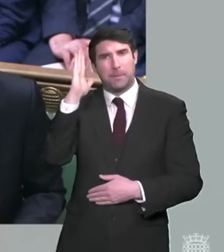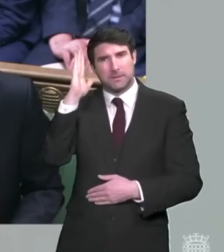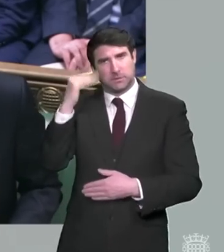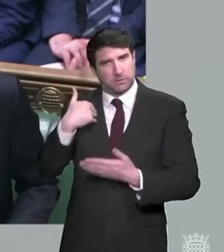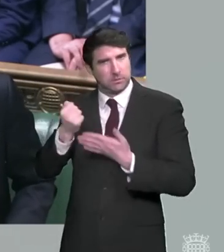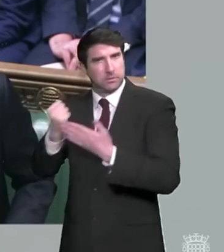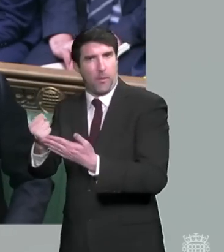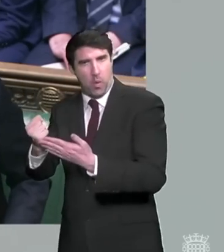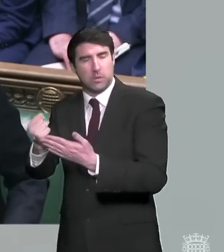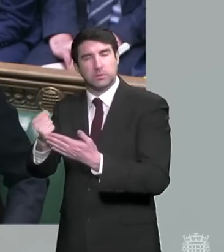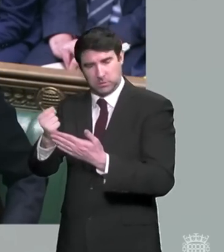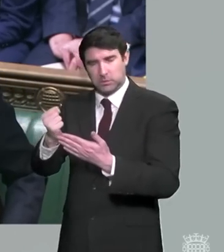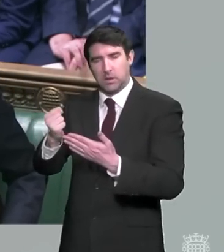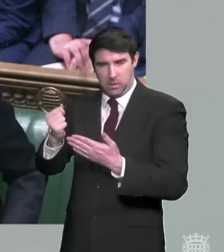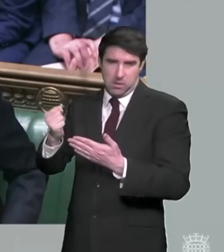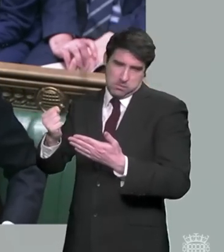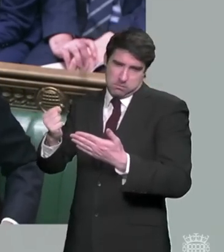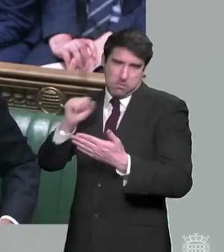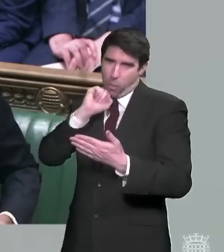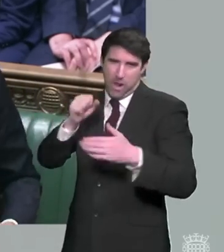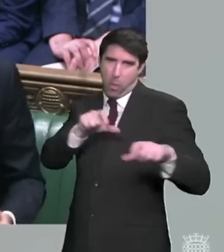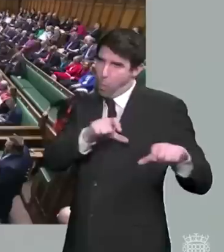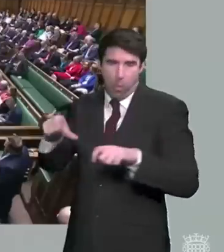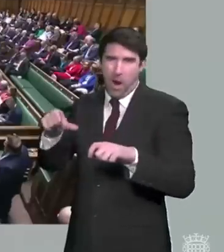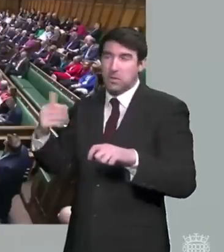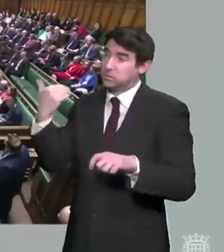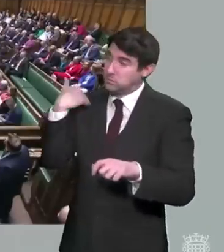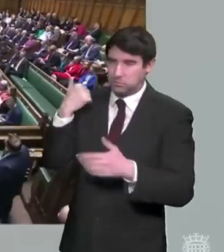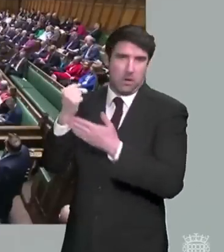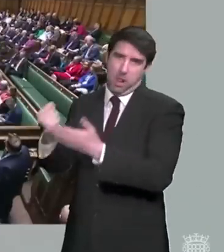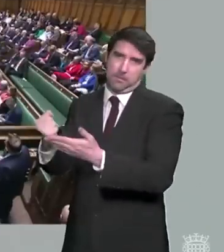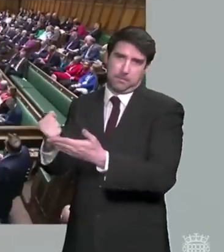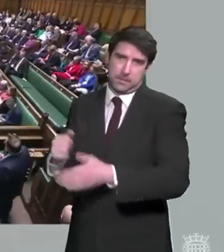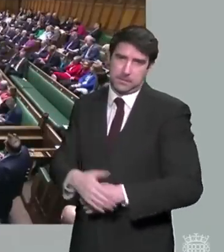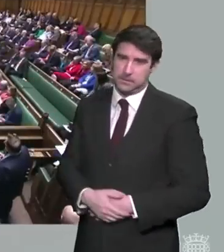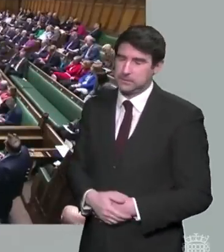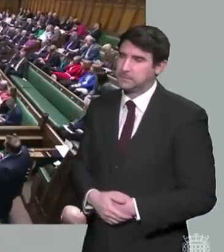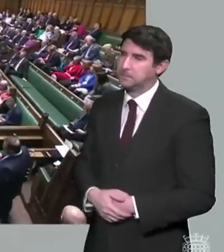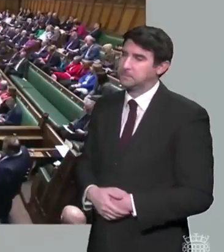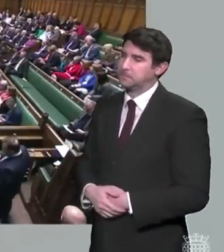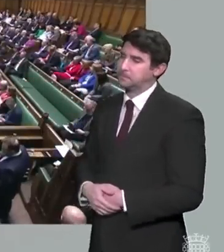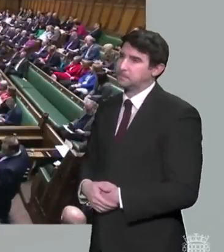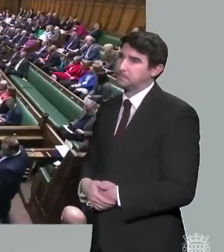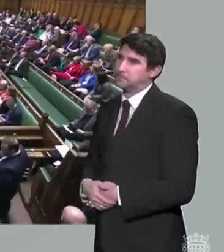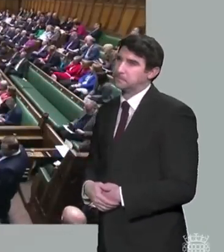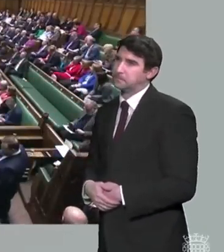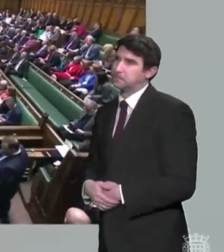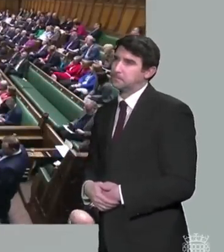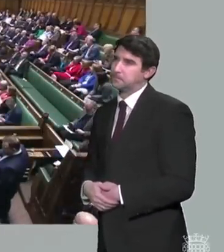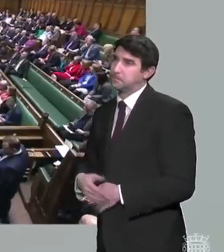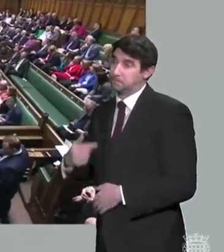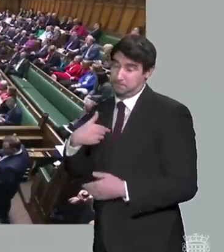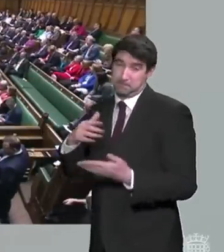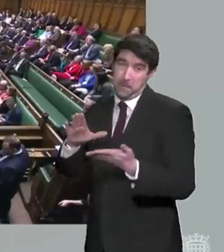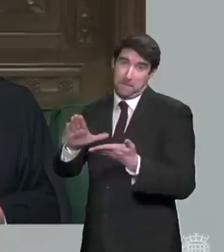will continue to provide all the support that is asked of us. I'm pleased to announce, as members will be aware, that